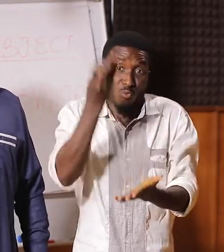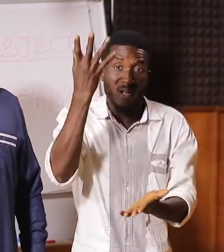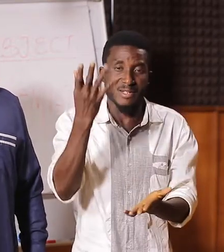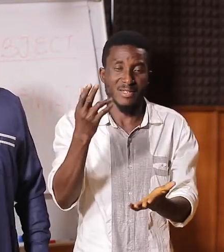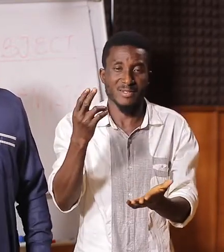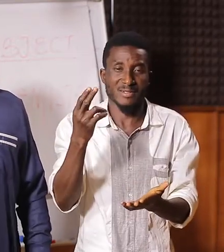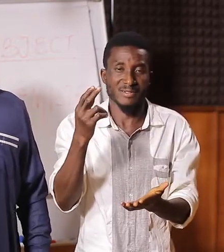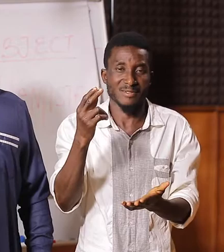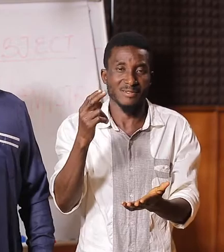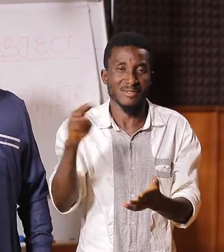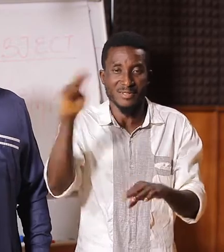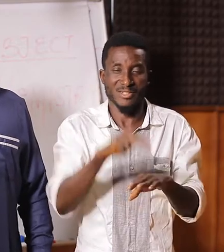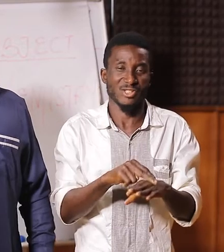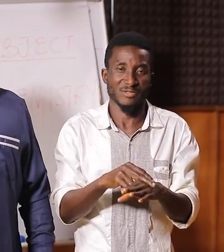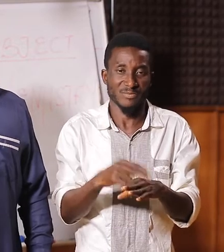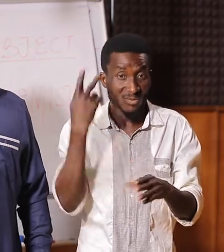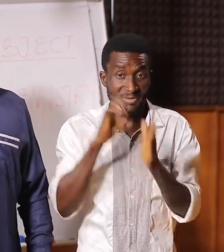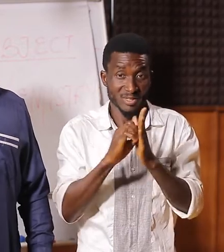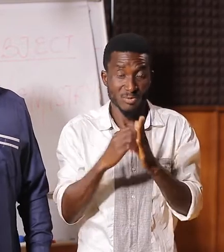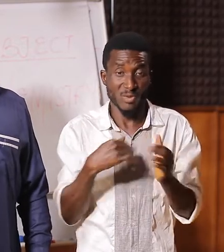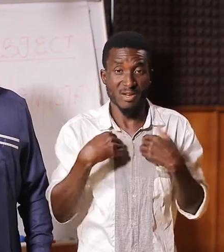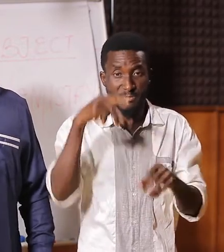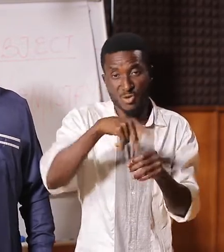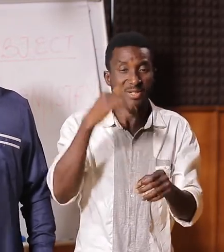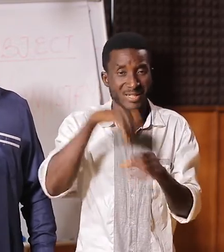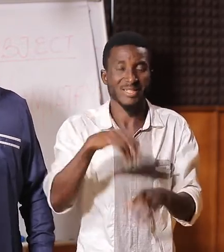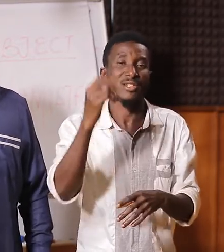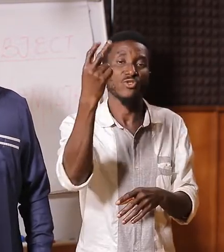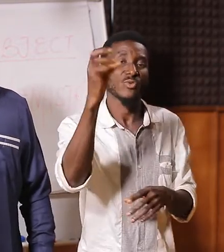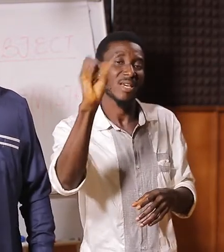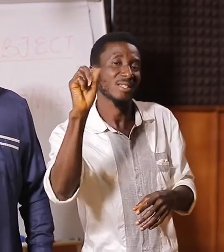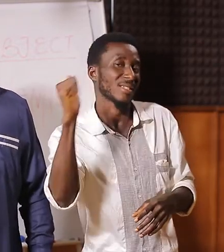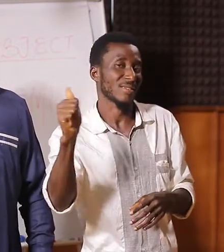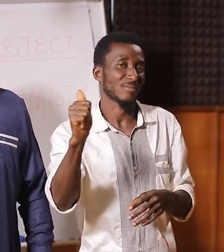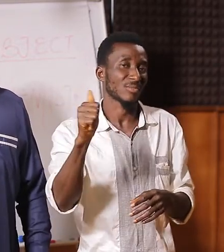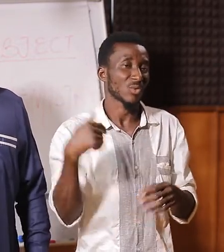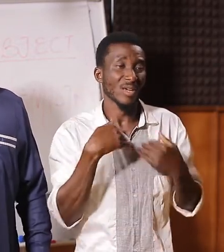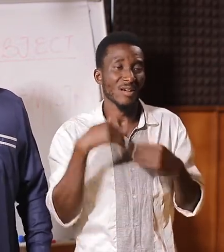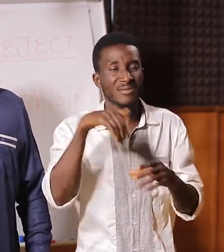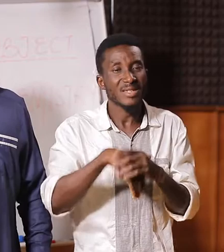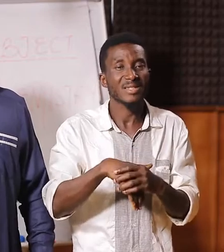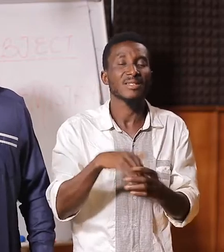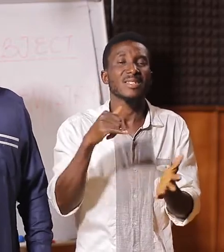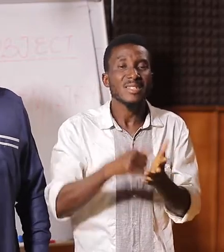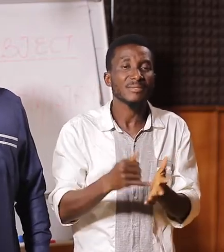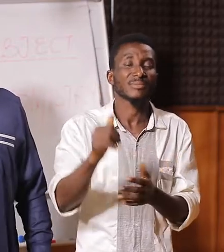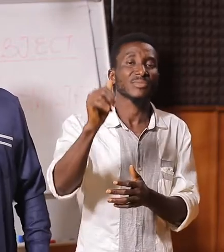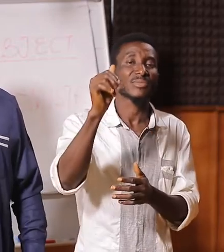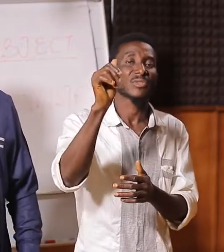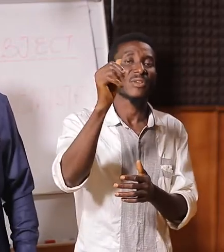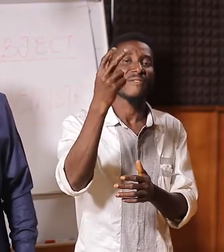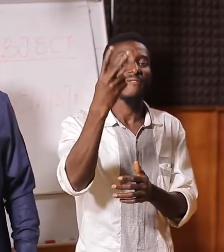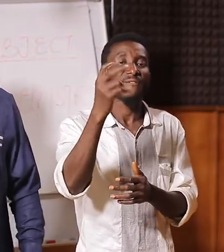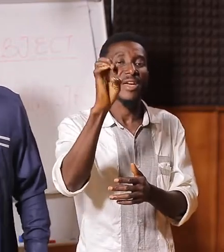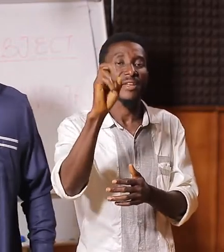we have petroleum in USA. We have petroleum in Saudi Arabia. We have petroleum in